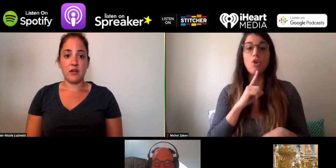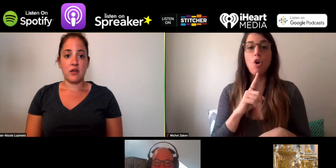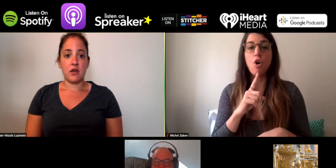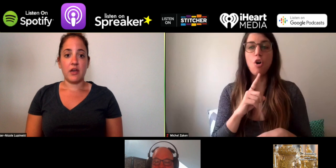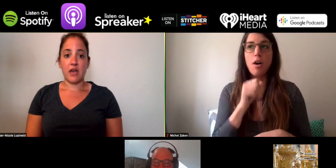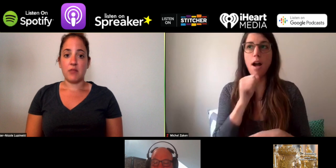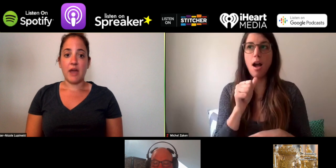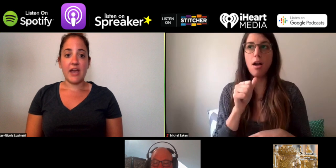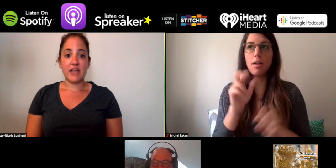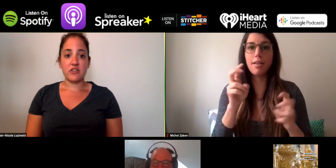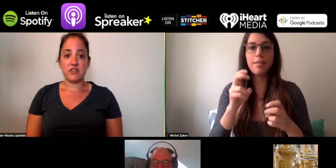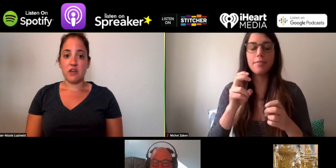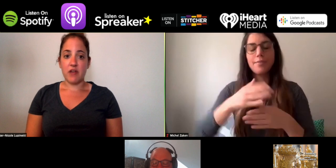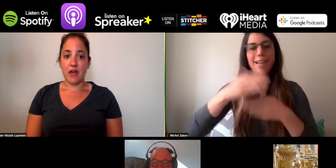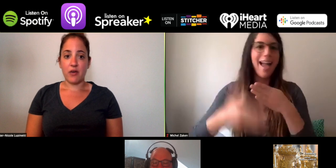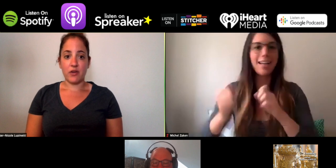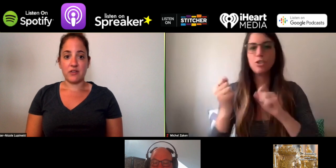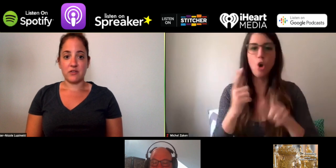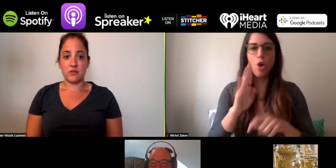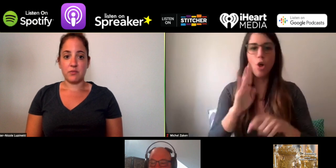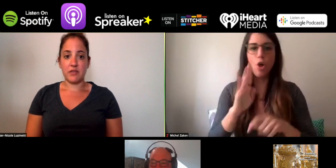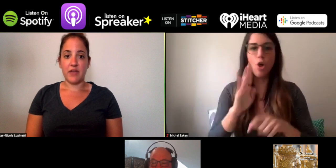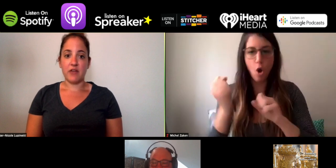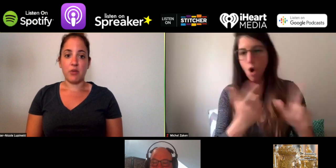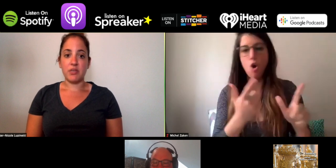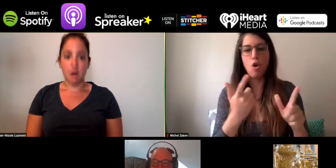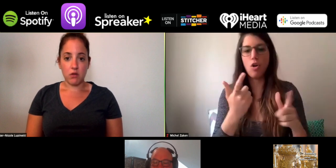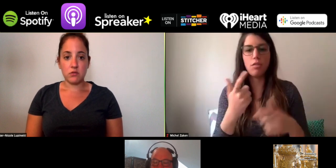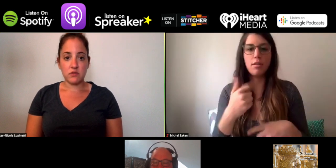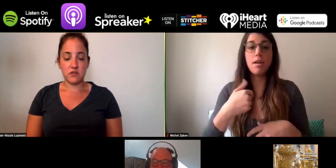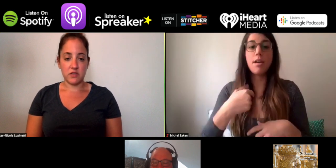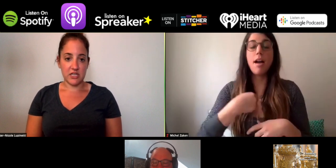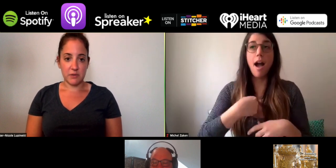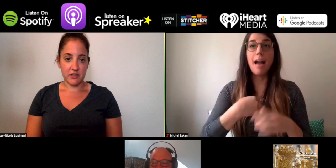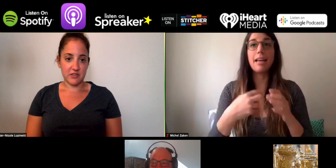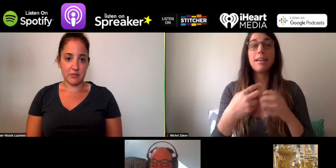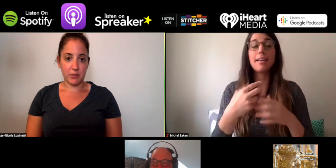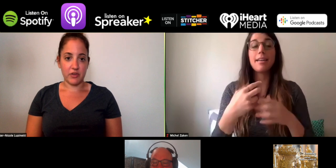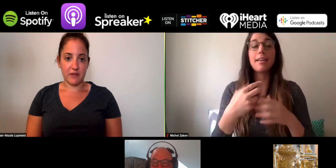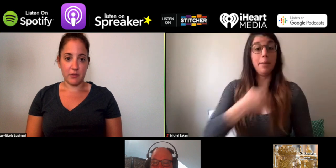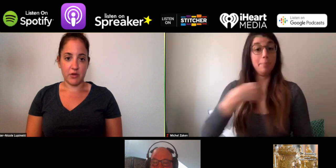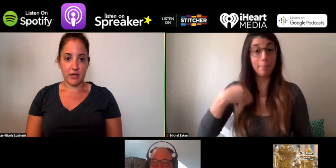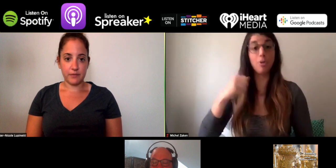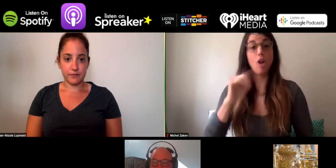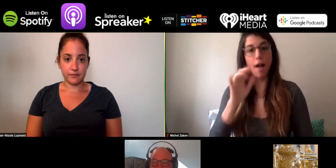that, again, my answers are not going to be the end all be all to the experiences of people in